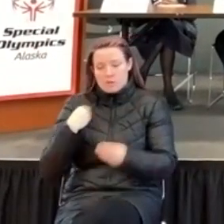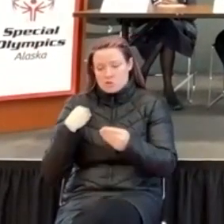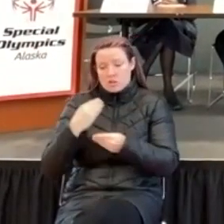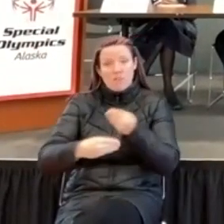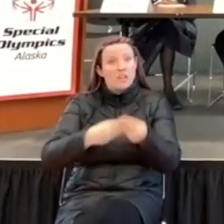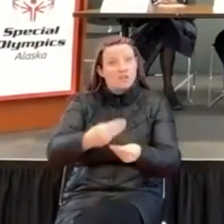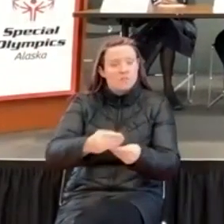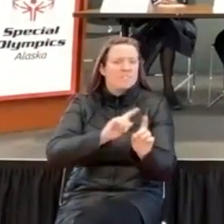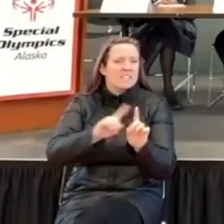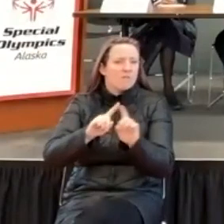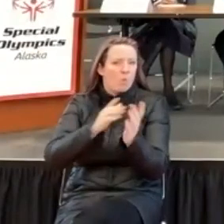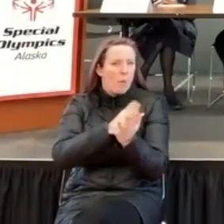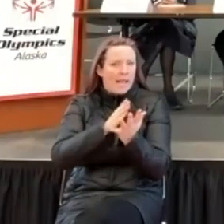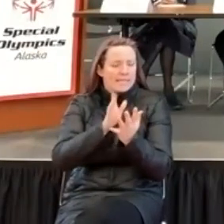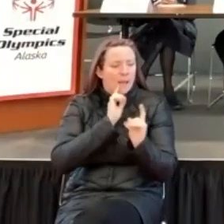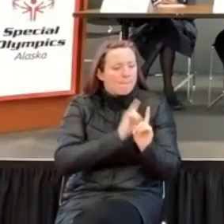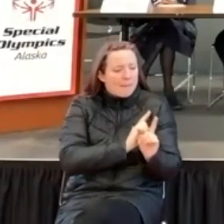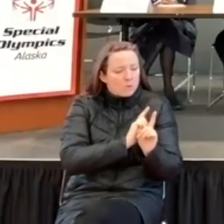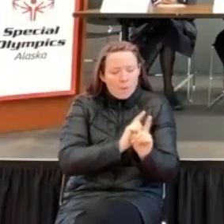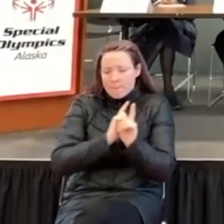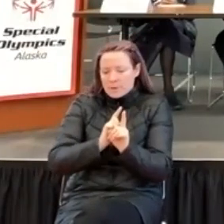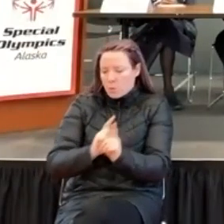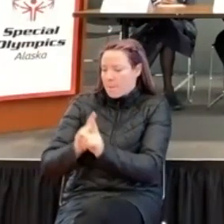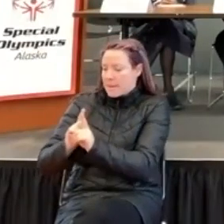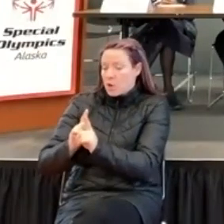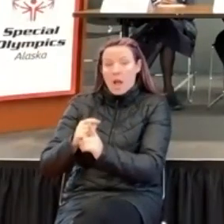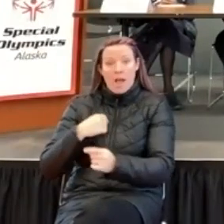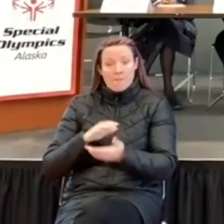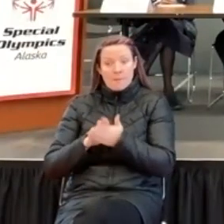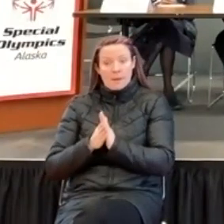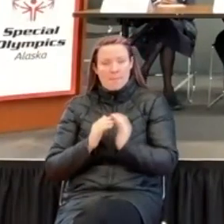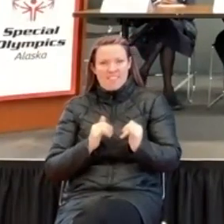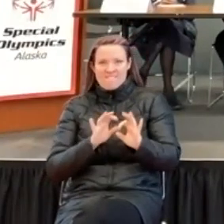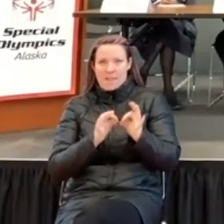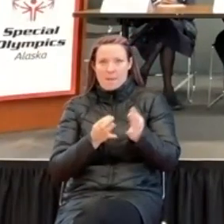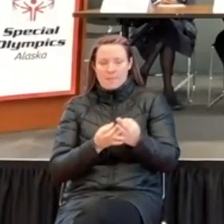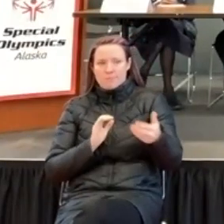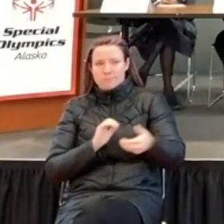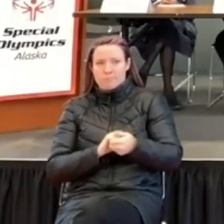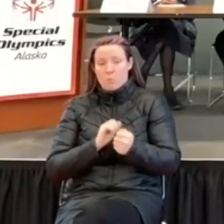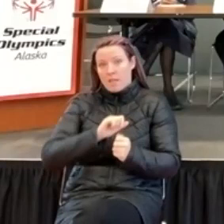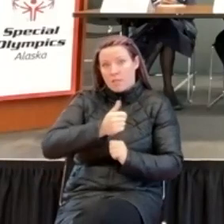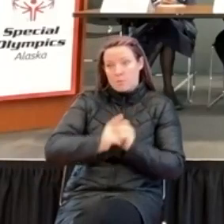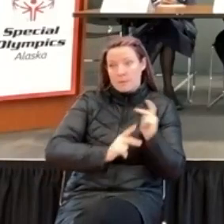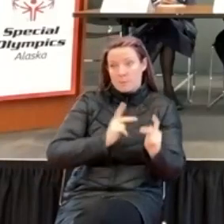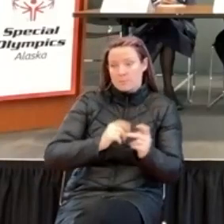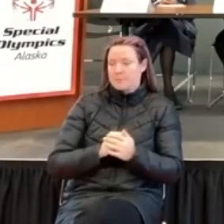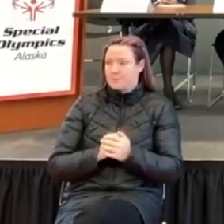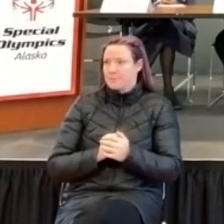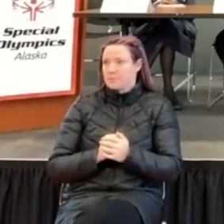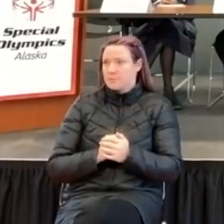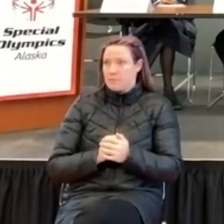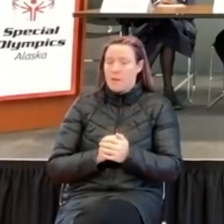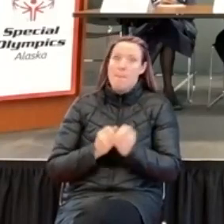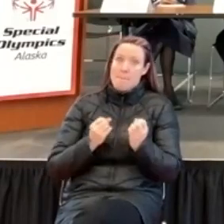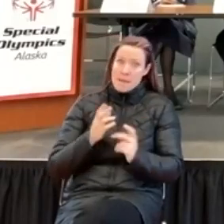in many fashions. I've become extended family to people. I cannot tell you how many people consider